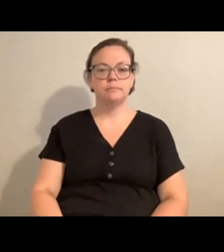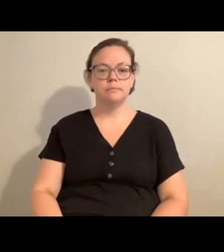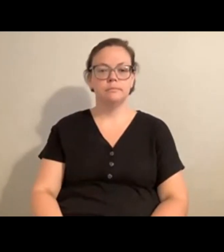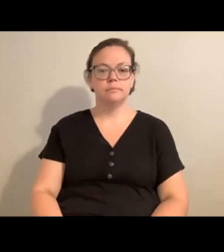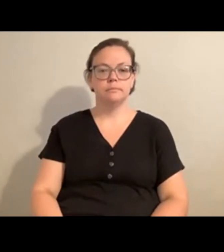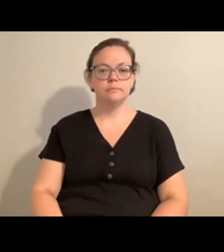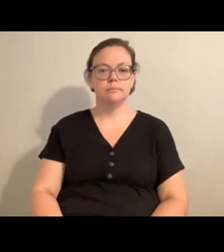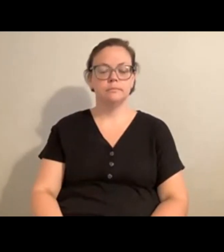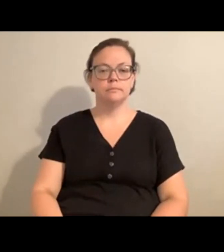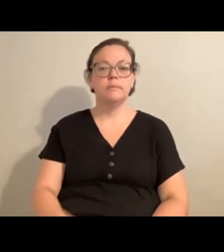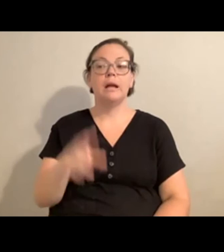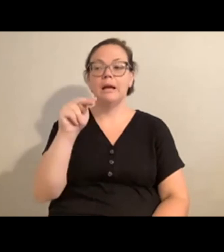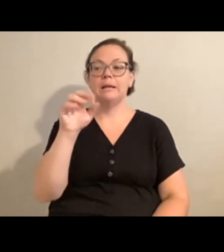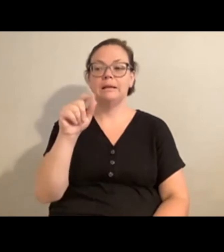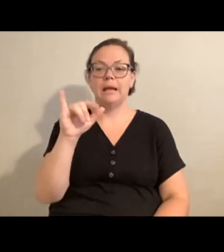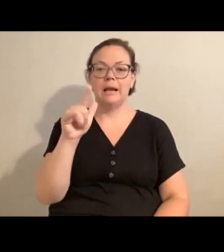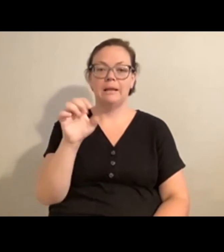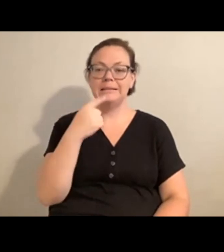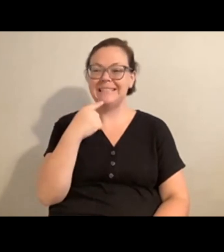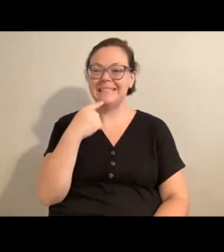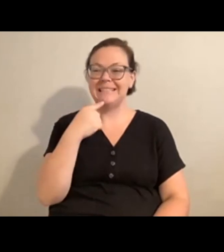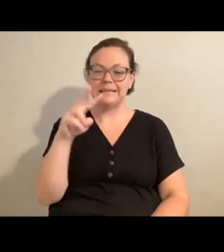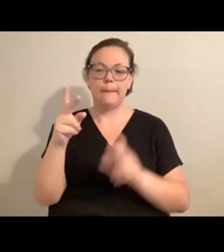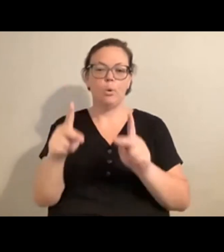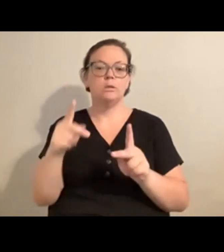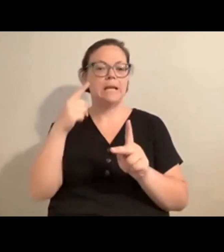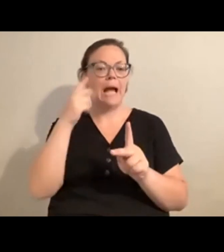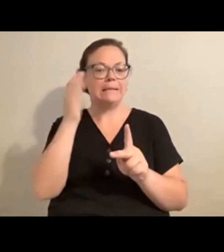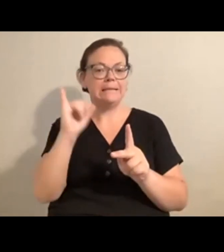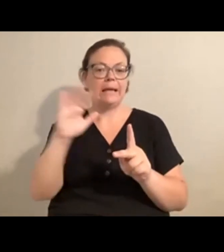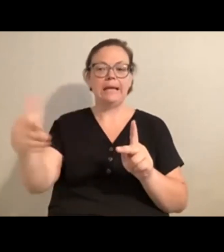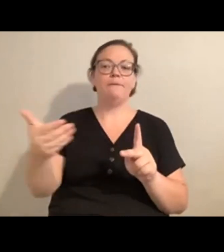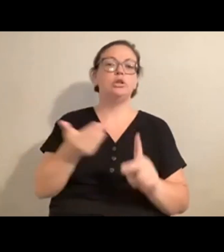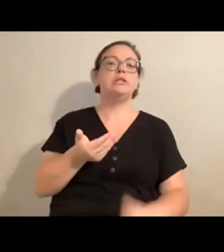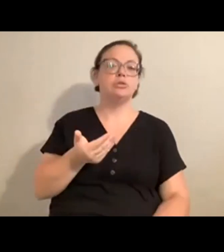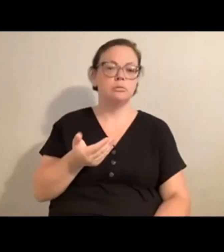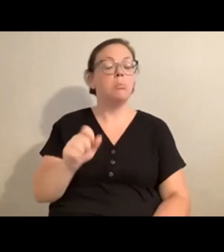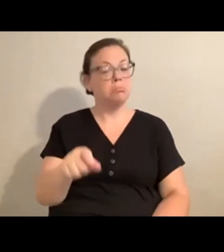Yeah, Natalie says, I see the second person as an invitation plea for intimacy.